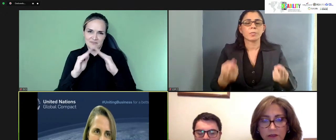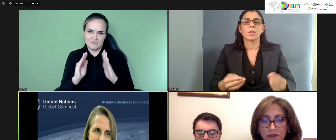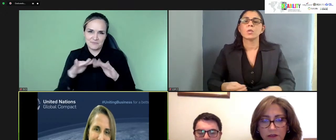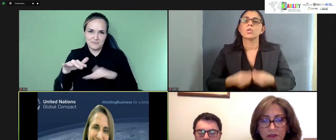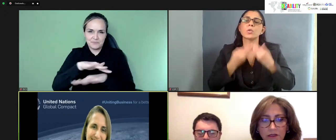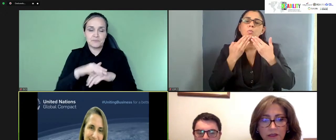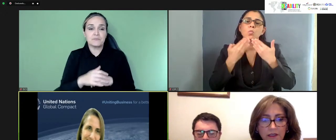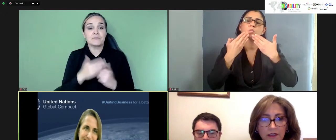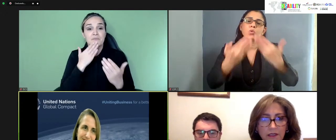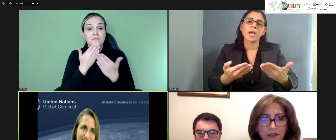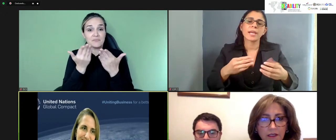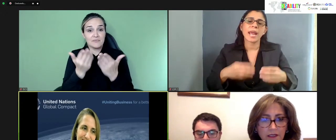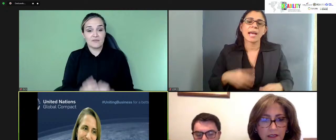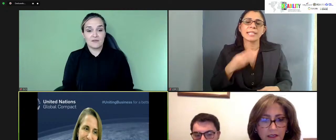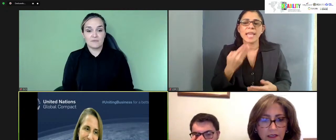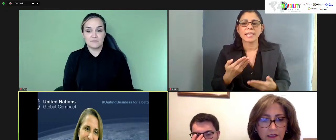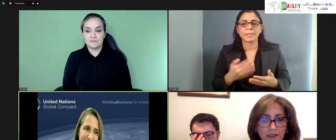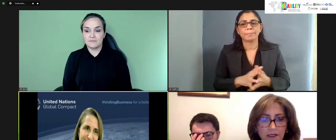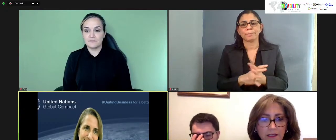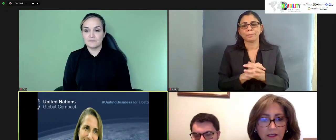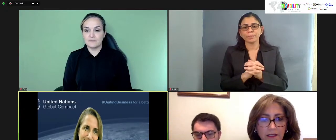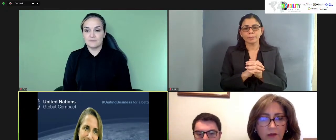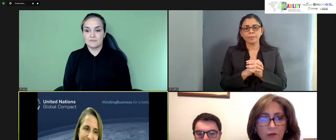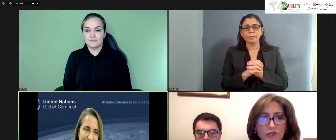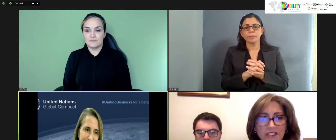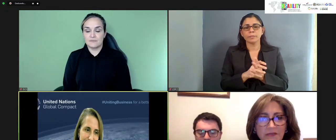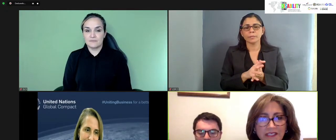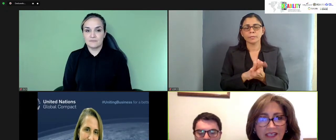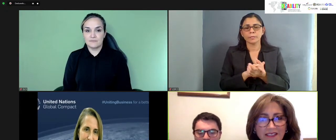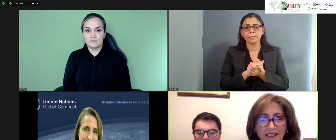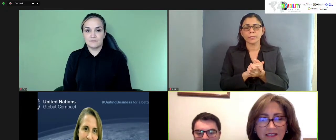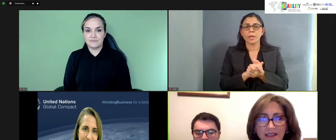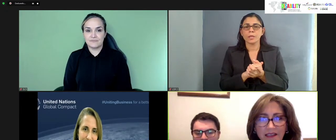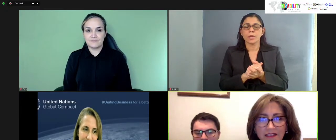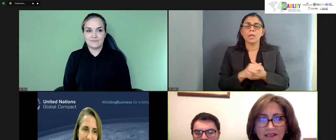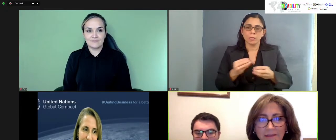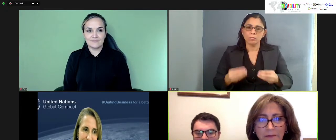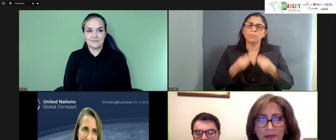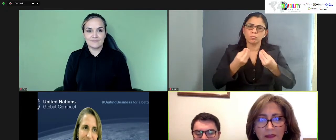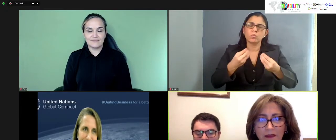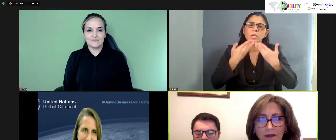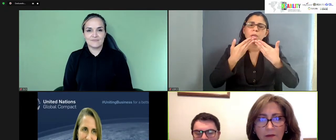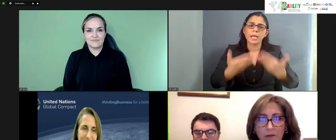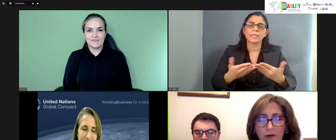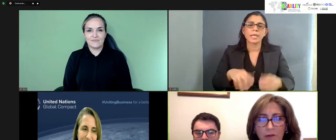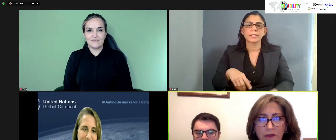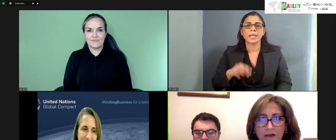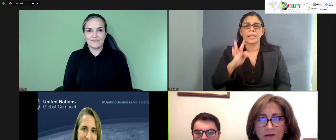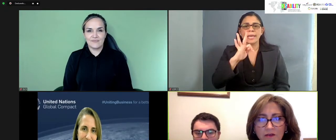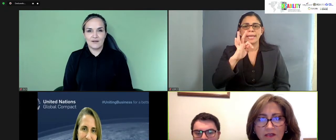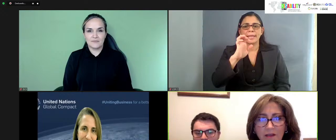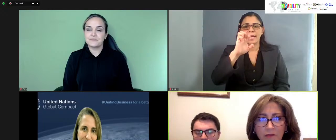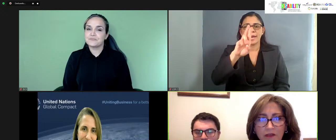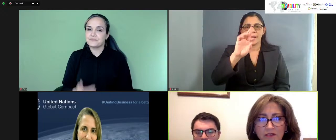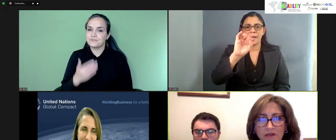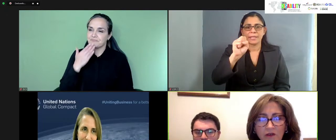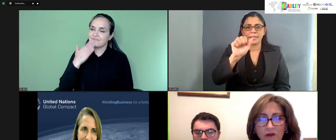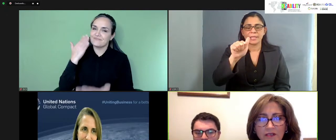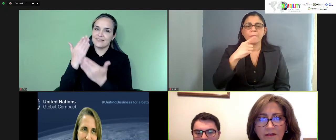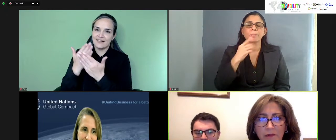so thank you very much and i give the floor back thank you very much teresa